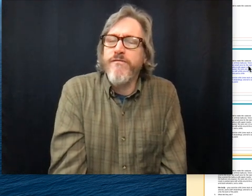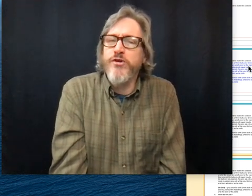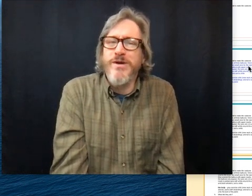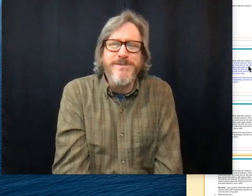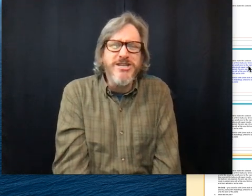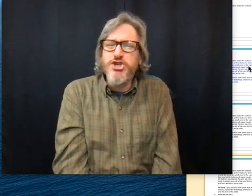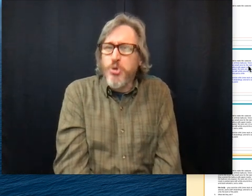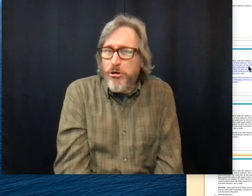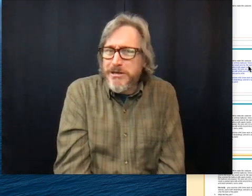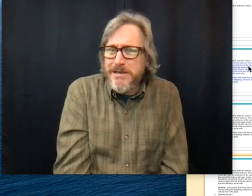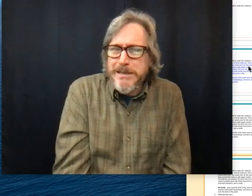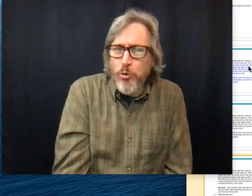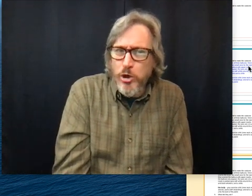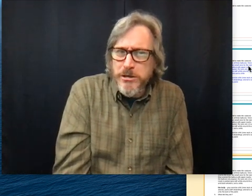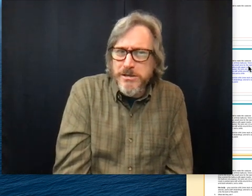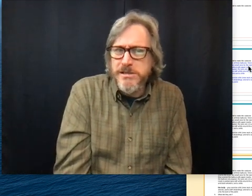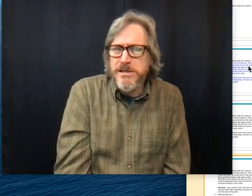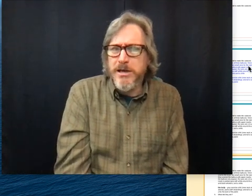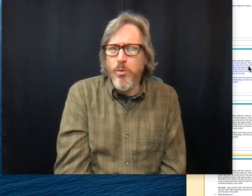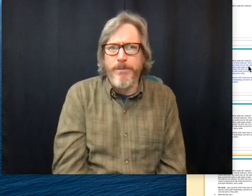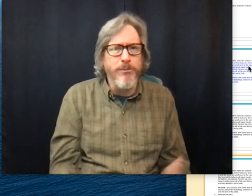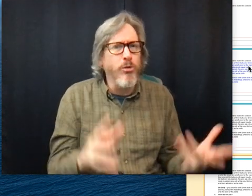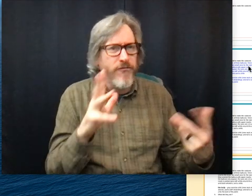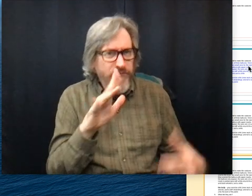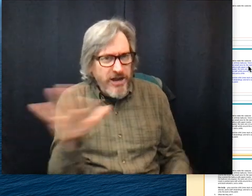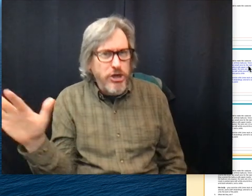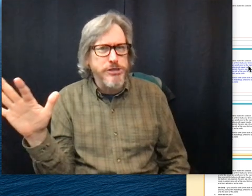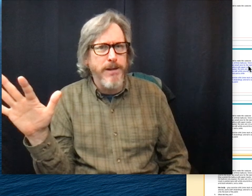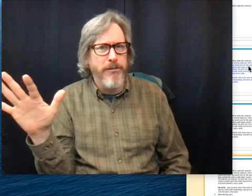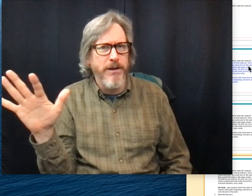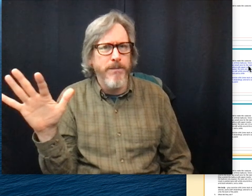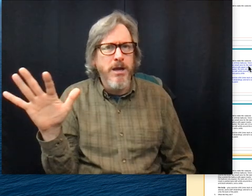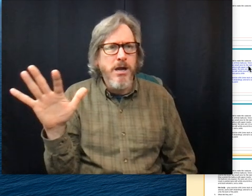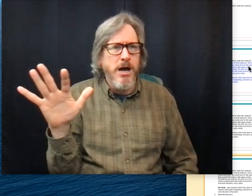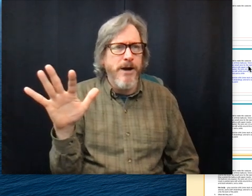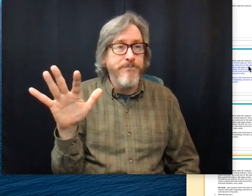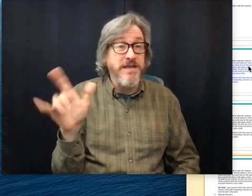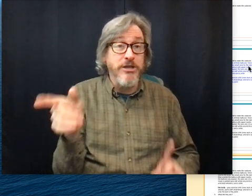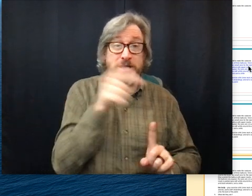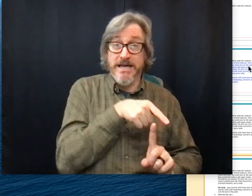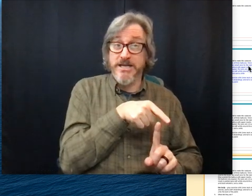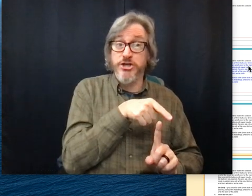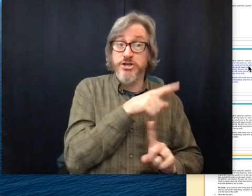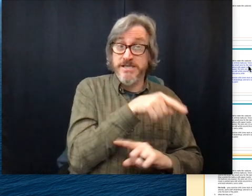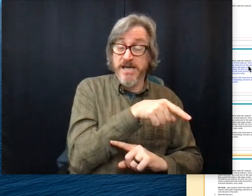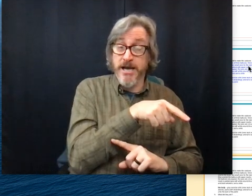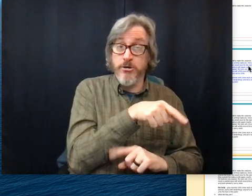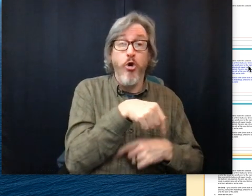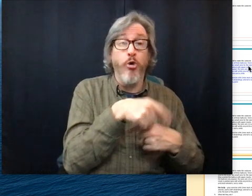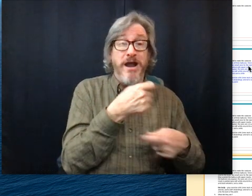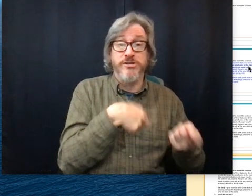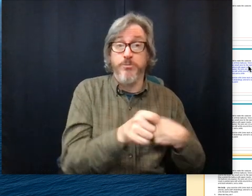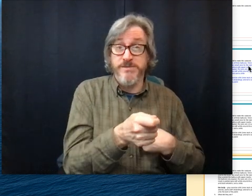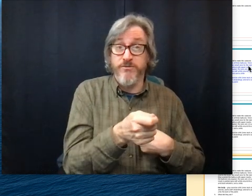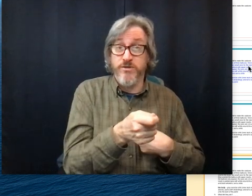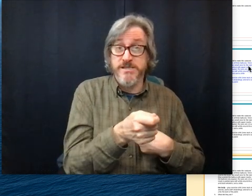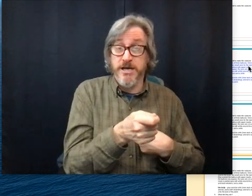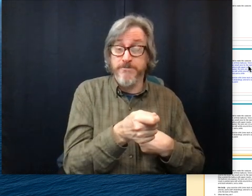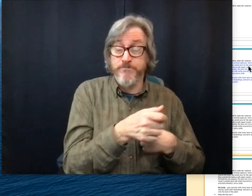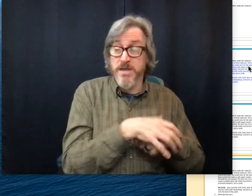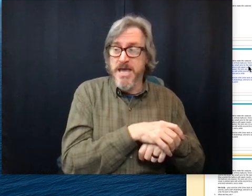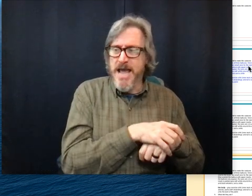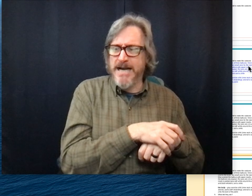There are a few, especially short words, where people will fingerspell them either in addition to the sign or as a replacement